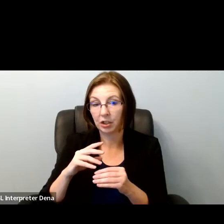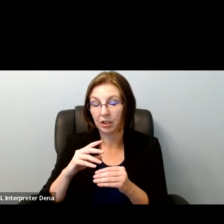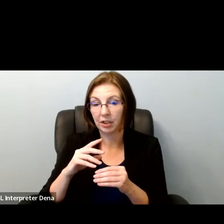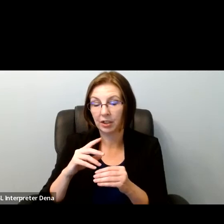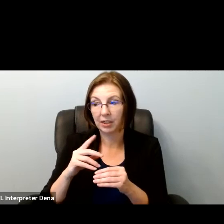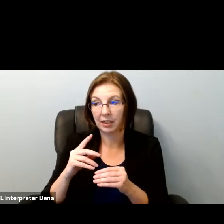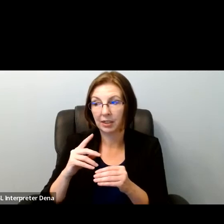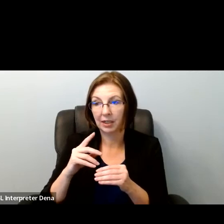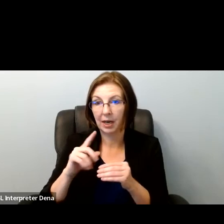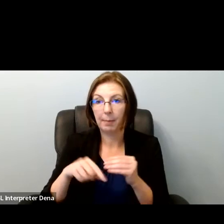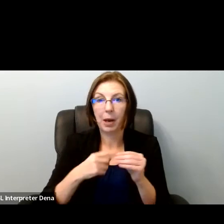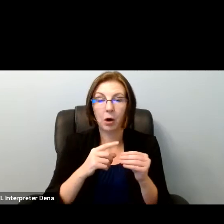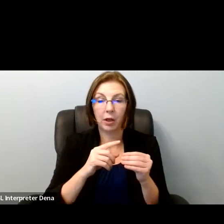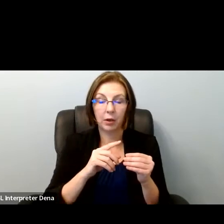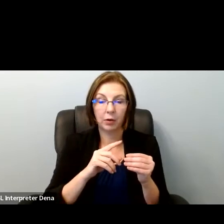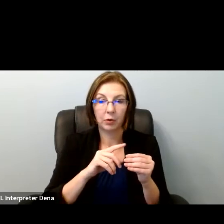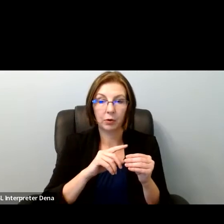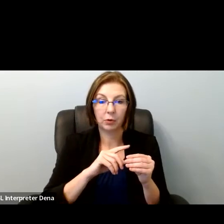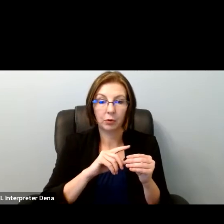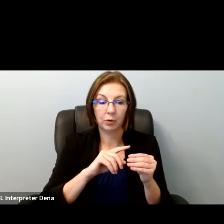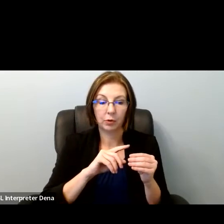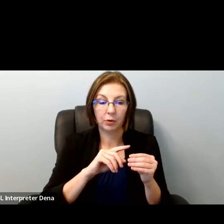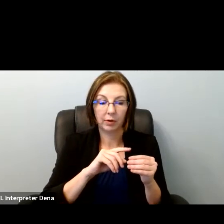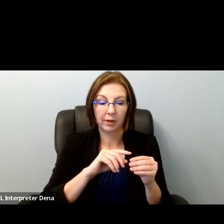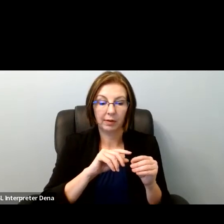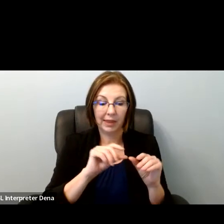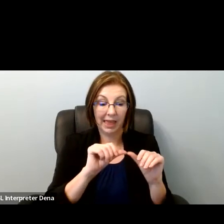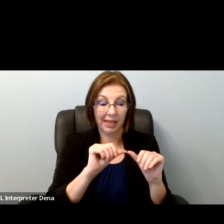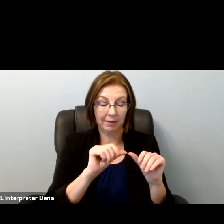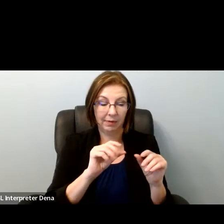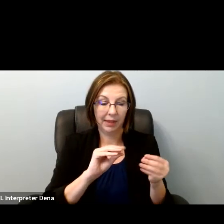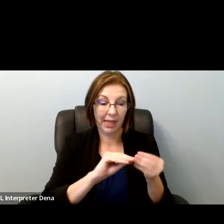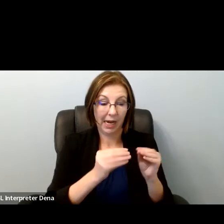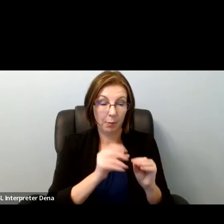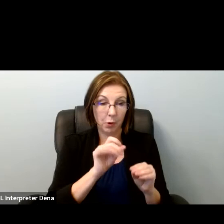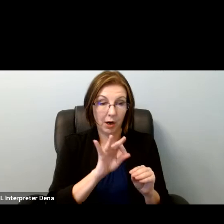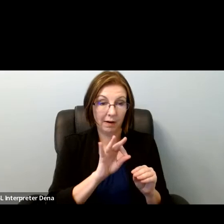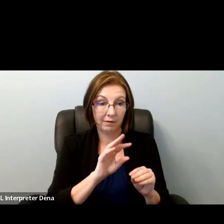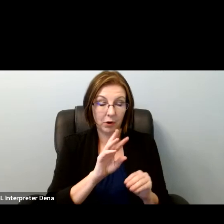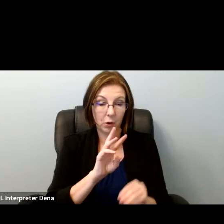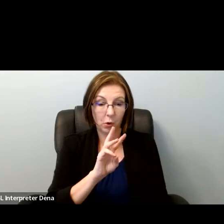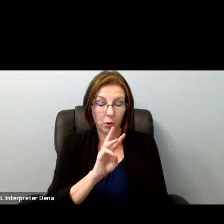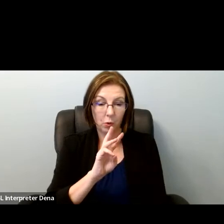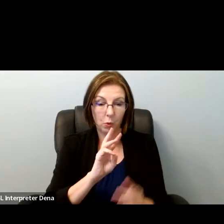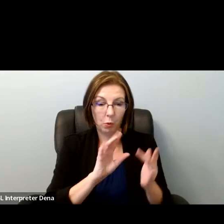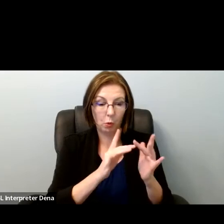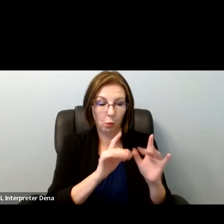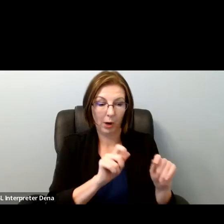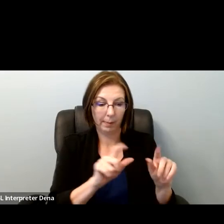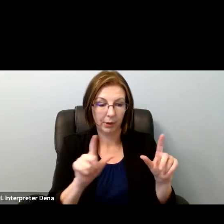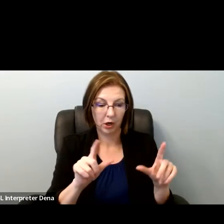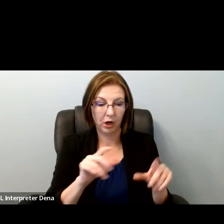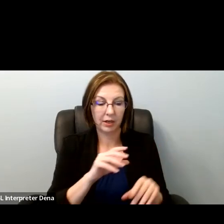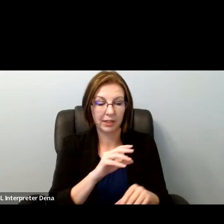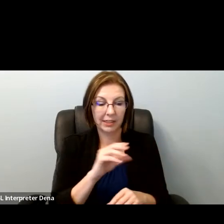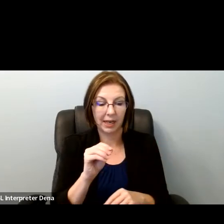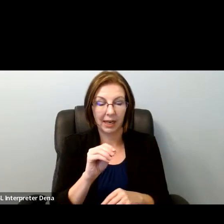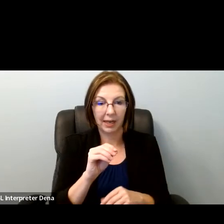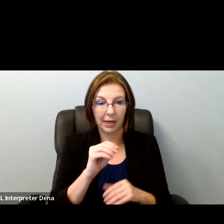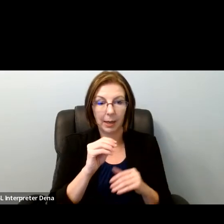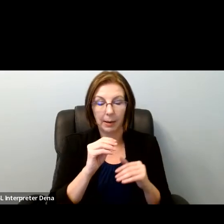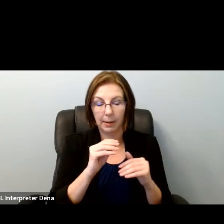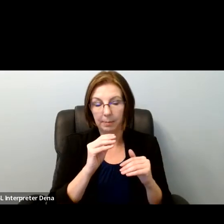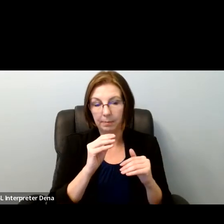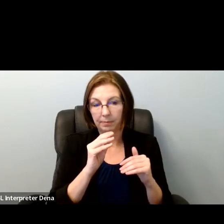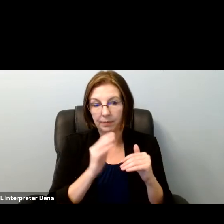the recurring webinars and agency, that's 12 built environment